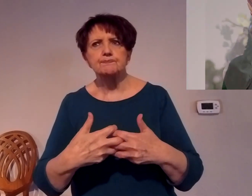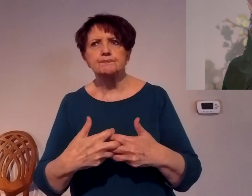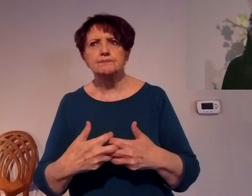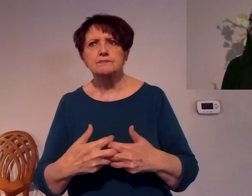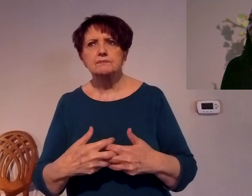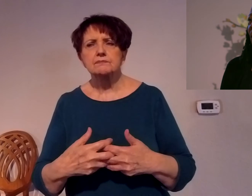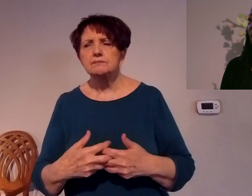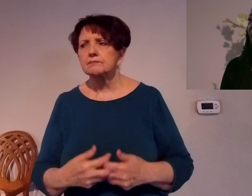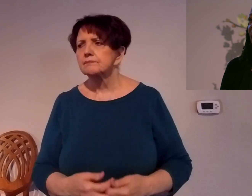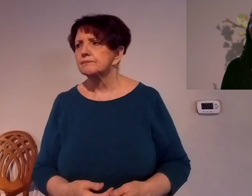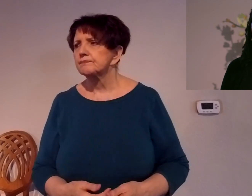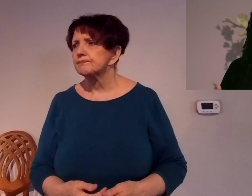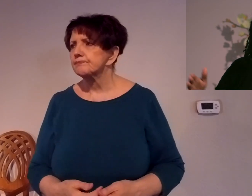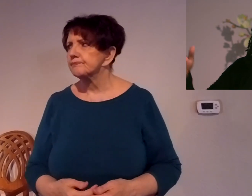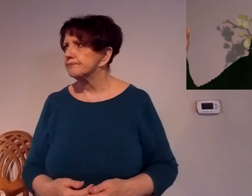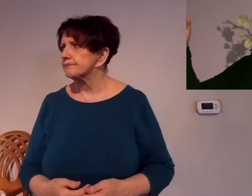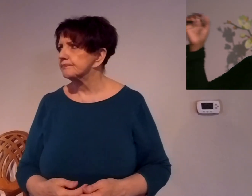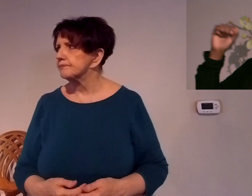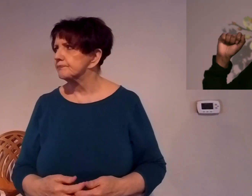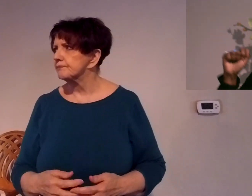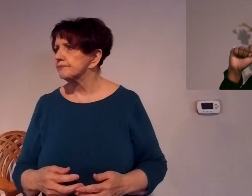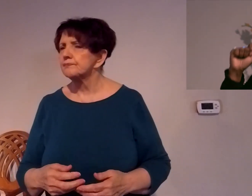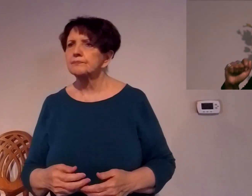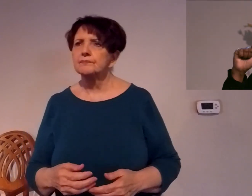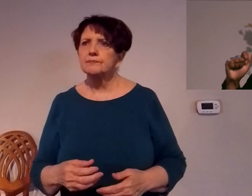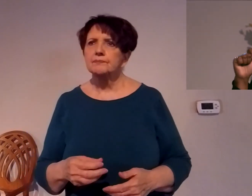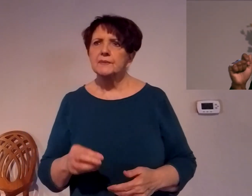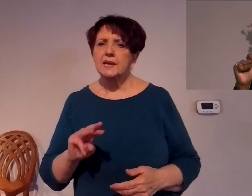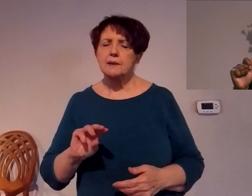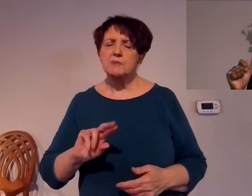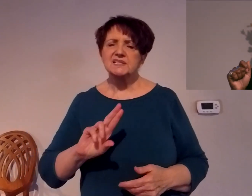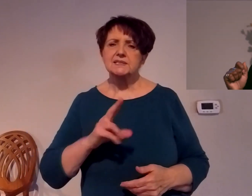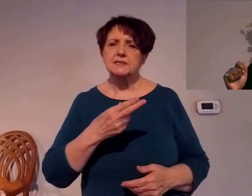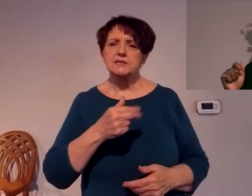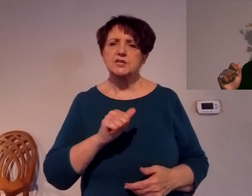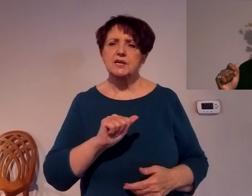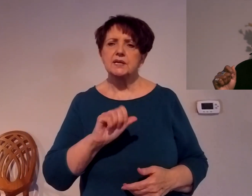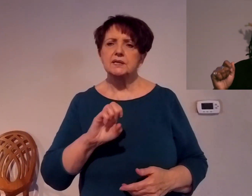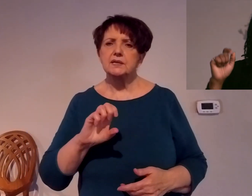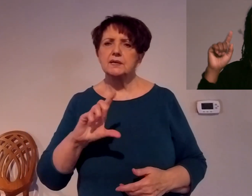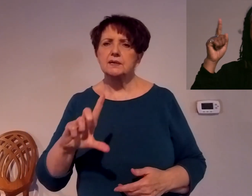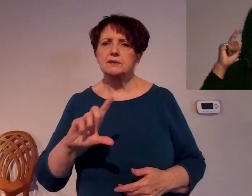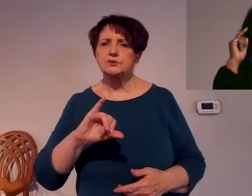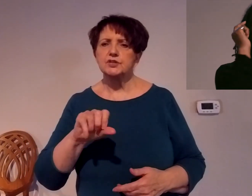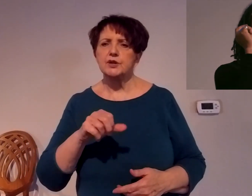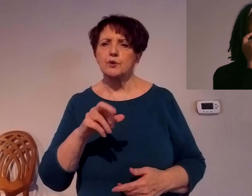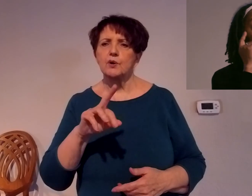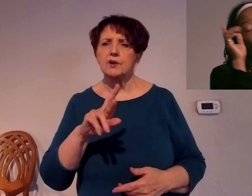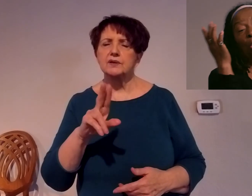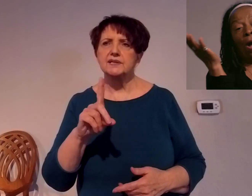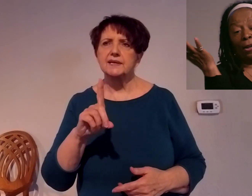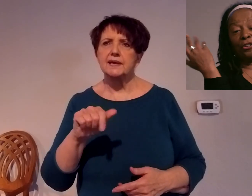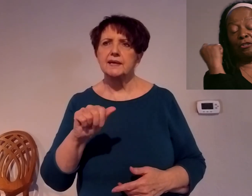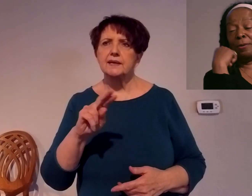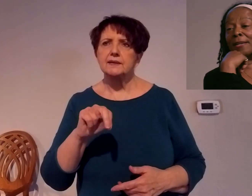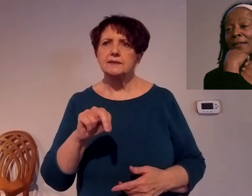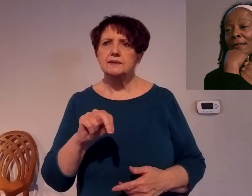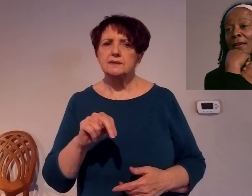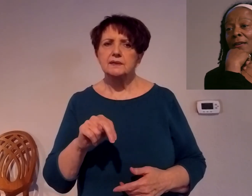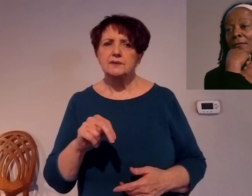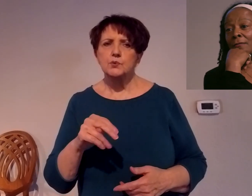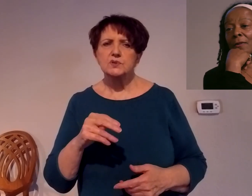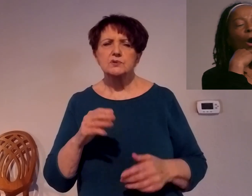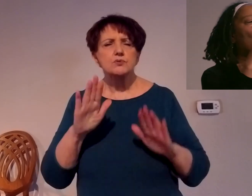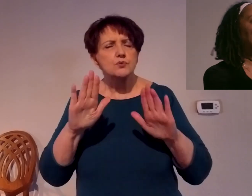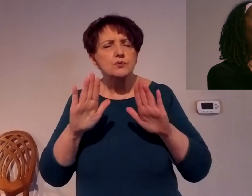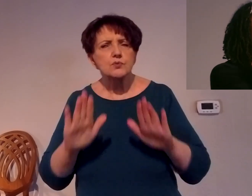something. Michael Jordan did not become a great basketball player because he said, I know how to do